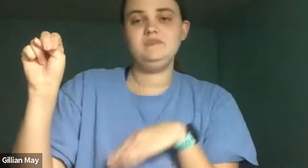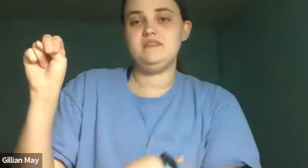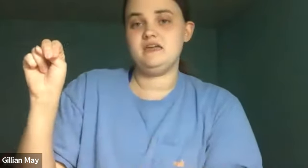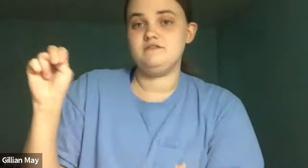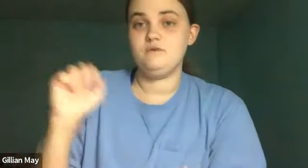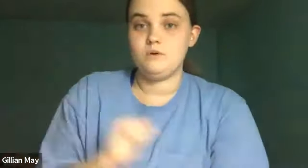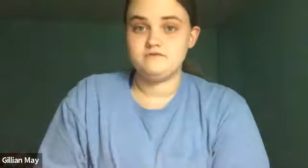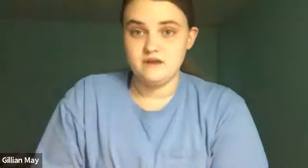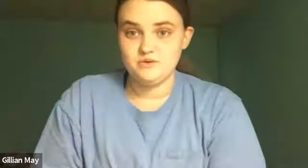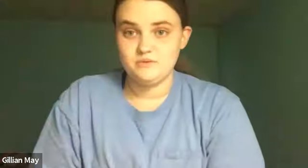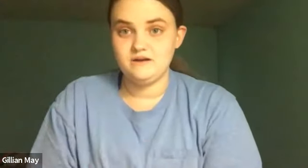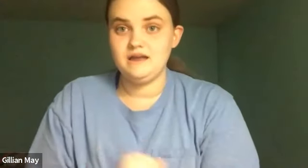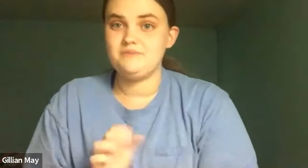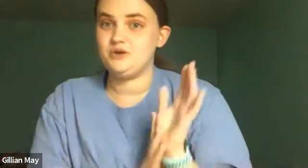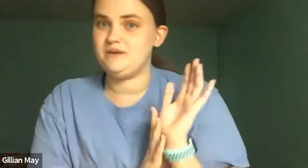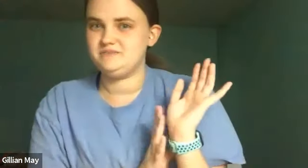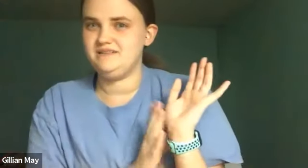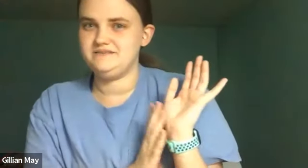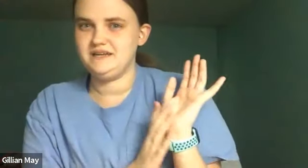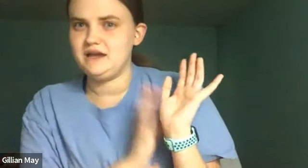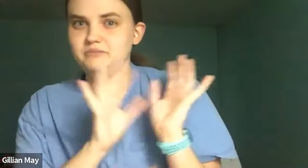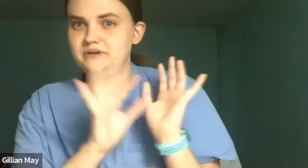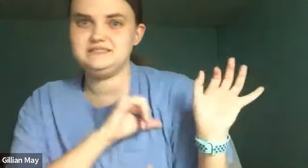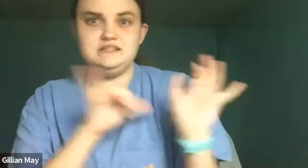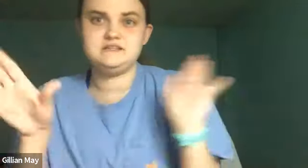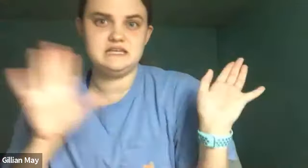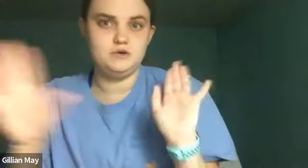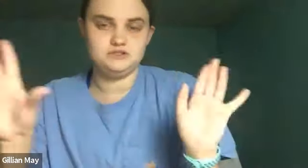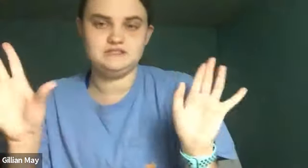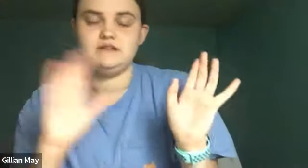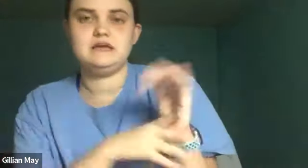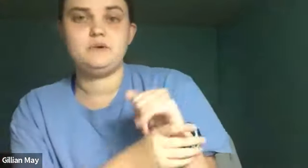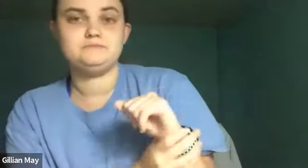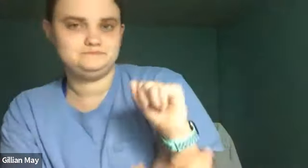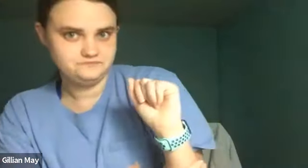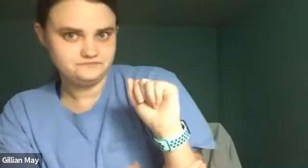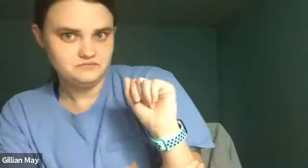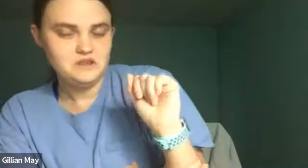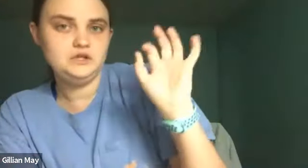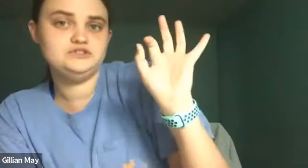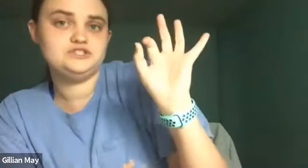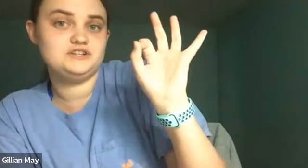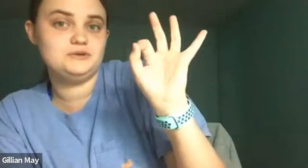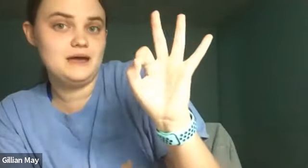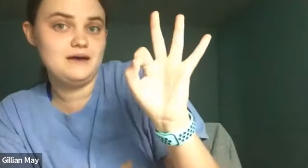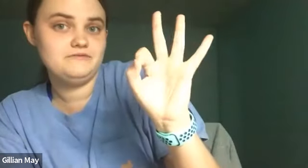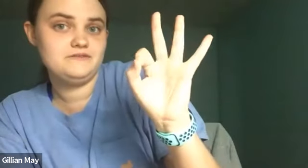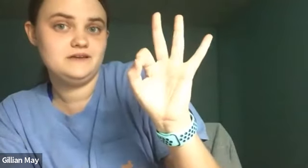And then for February, I'm going to go back to my left hand now, but it's still the same motion, still the same one. You'll just do